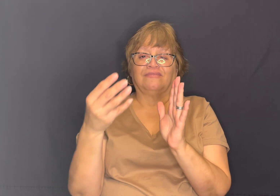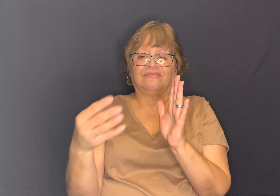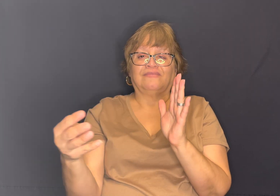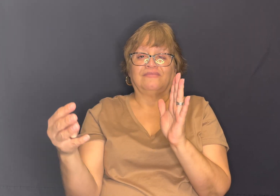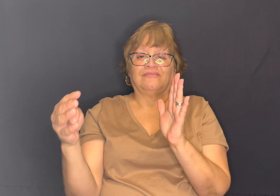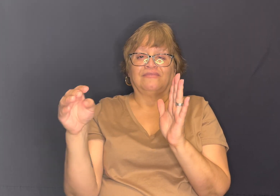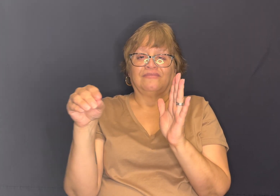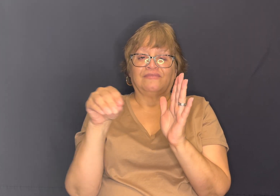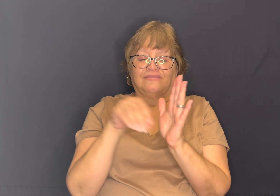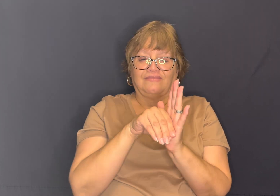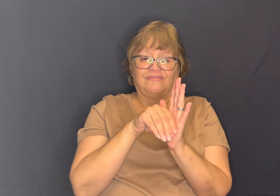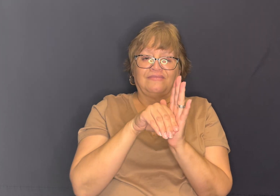4,